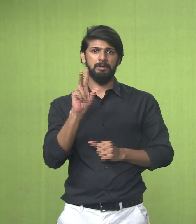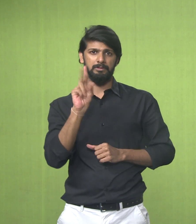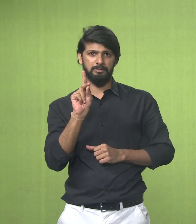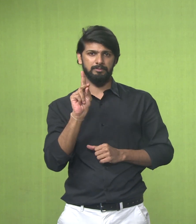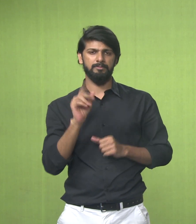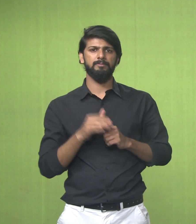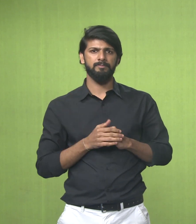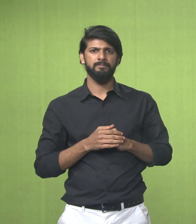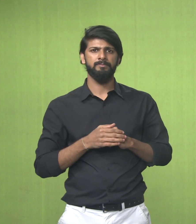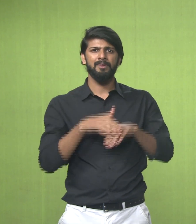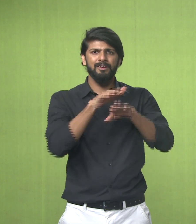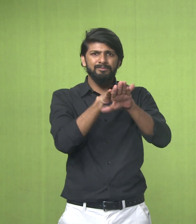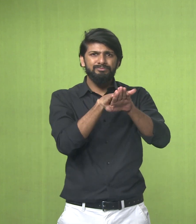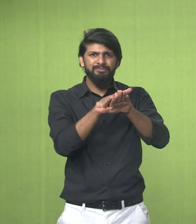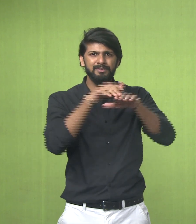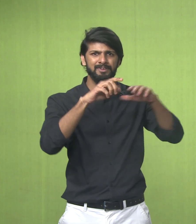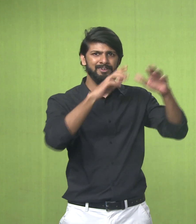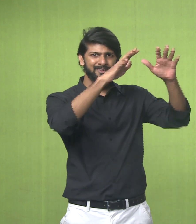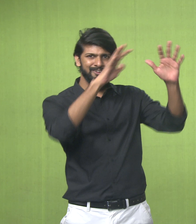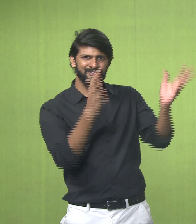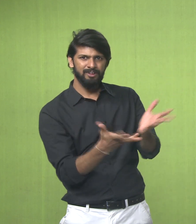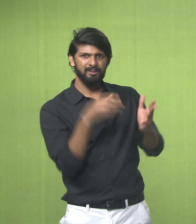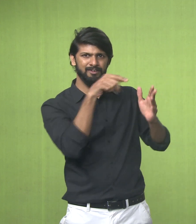BC. 3-4 lines about the fish scale pattern.